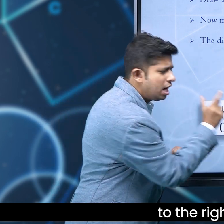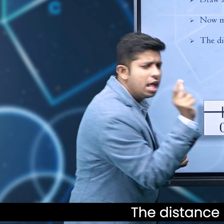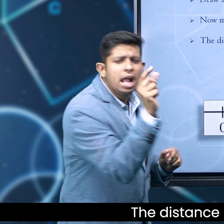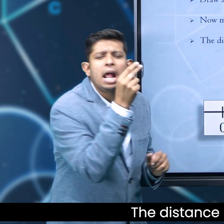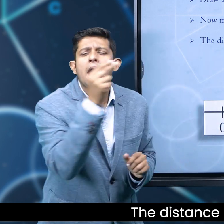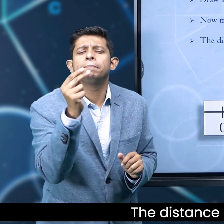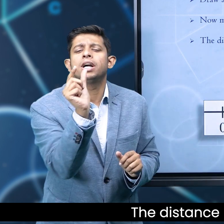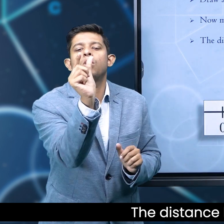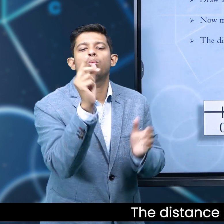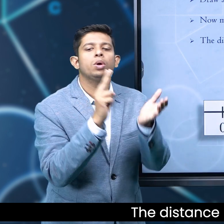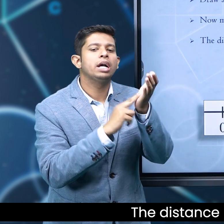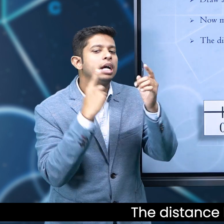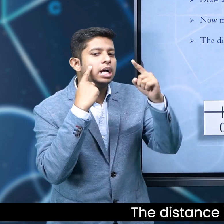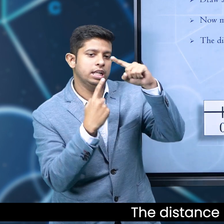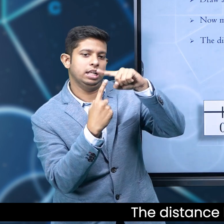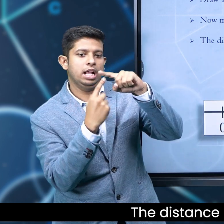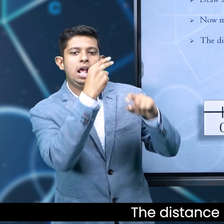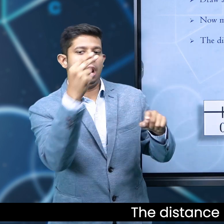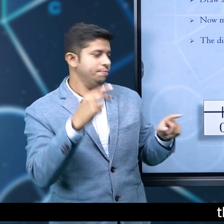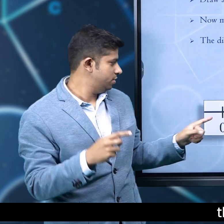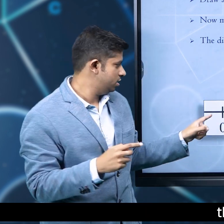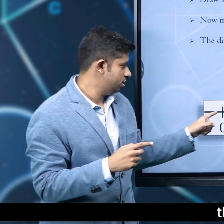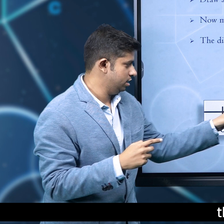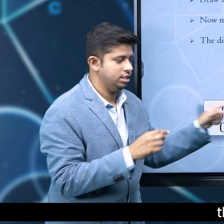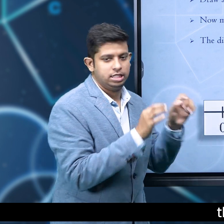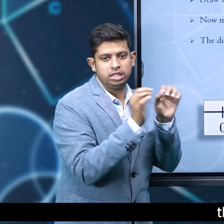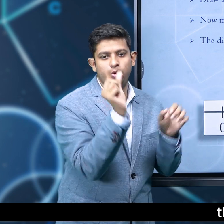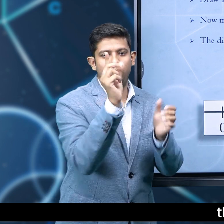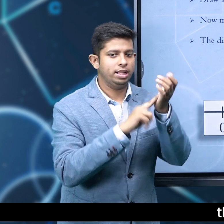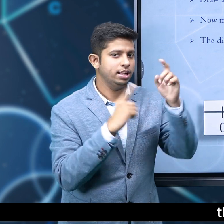The distance between the 0 and 1 is called the unit distance.